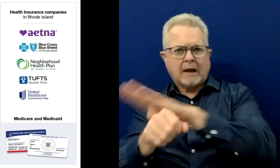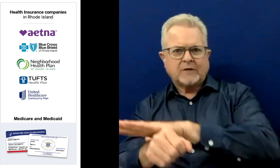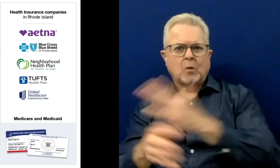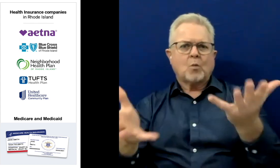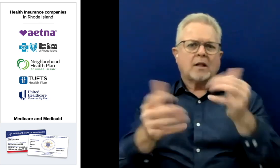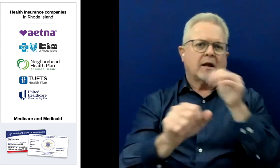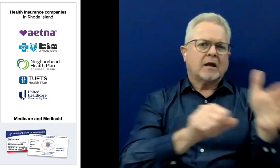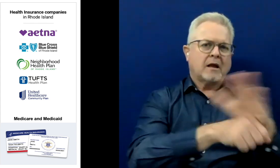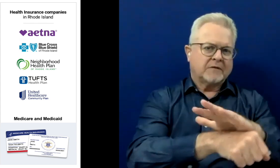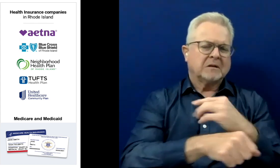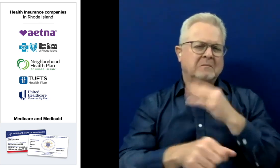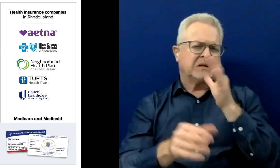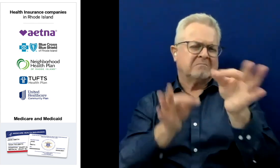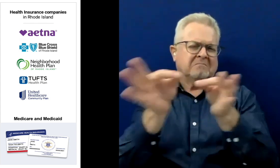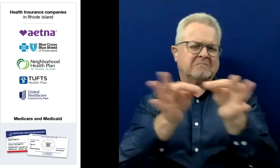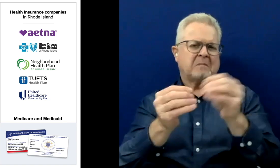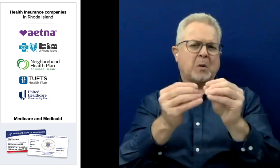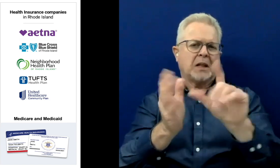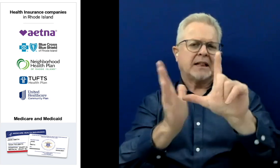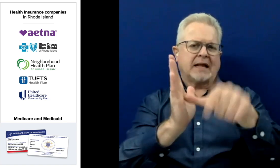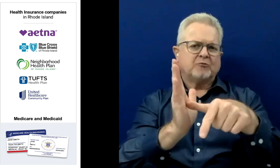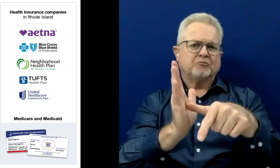in with your insurance company to follow up to see what is covered and